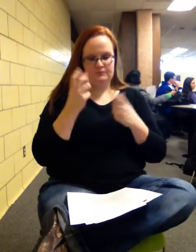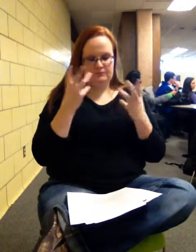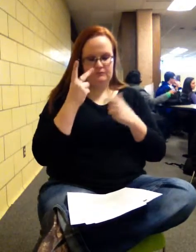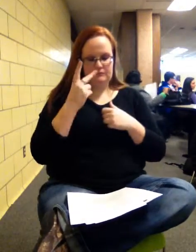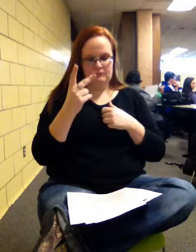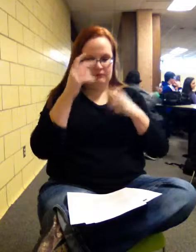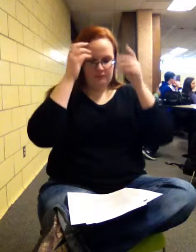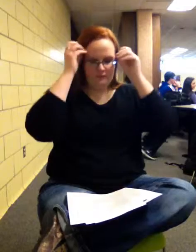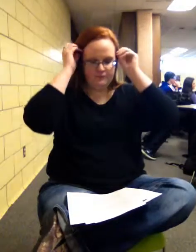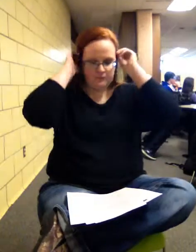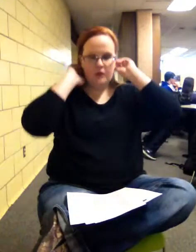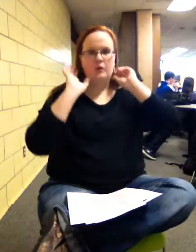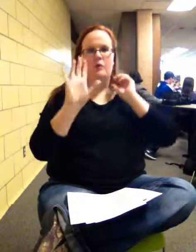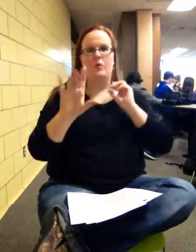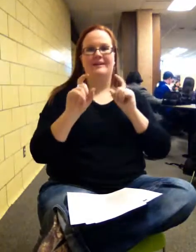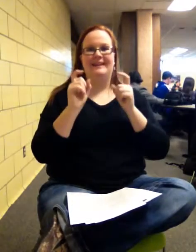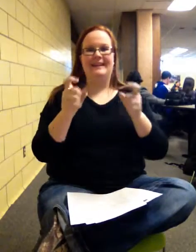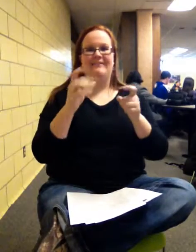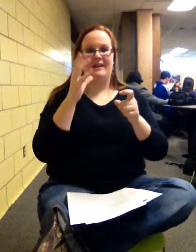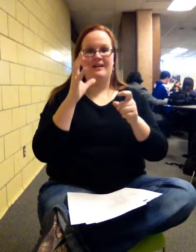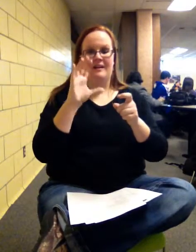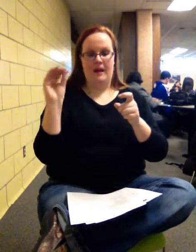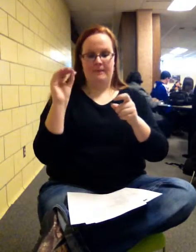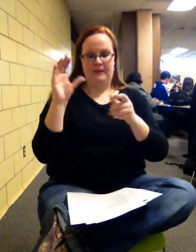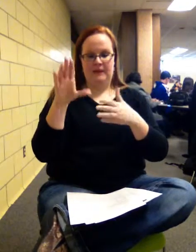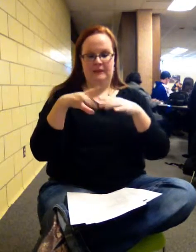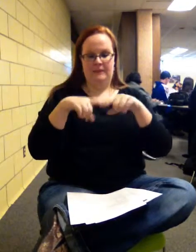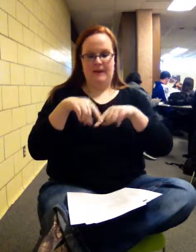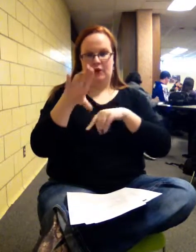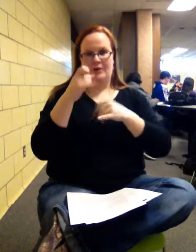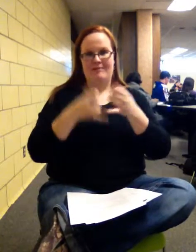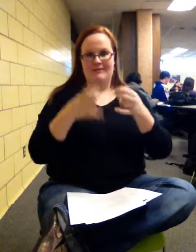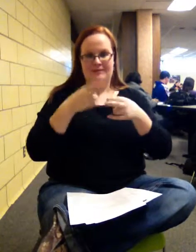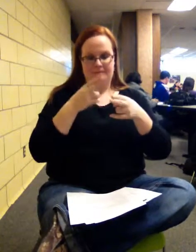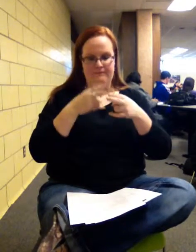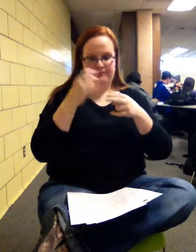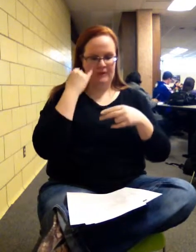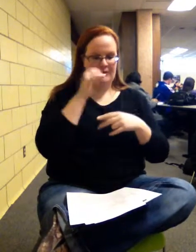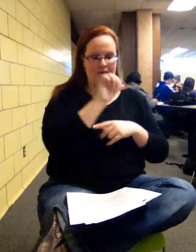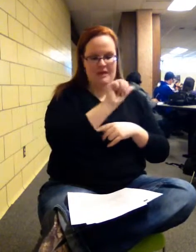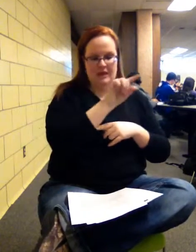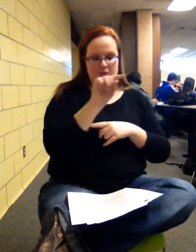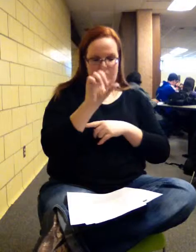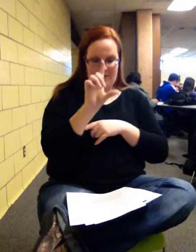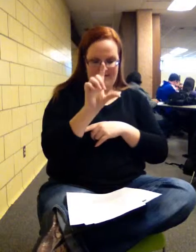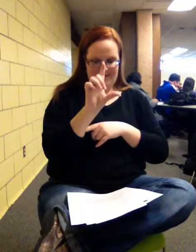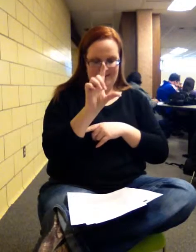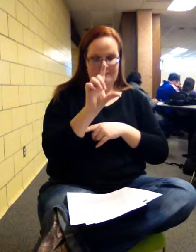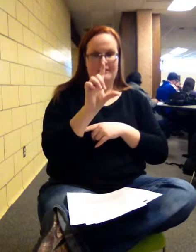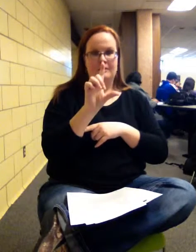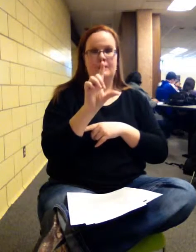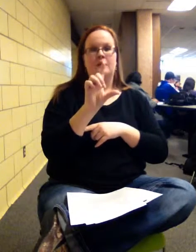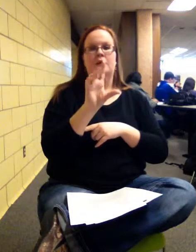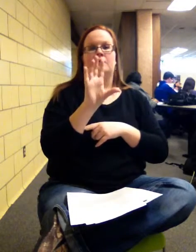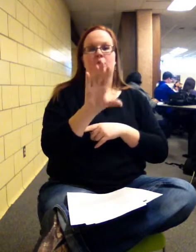be assigned a company based on your last name. So if your last name is A through L, you're going to be assigned Home